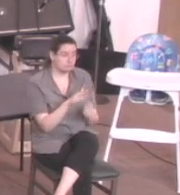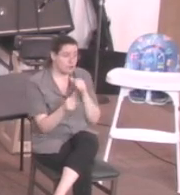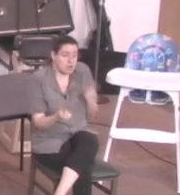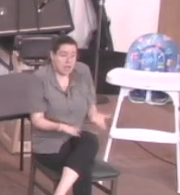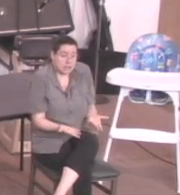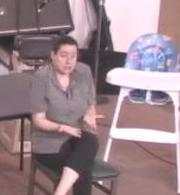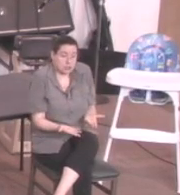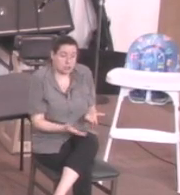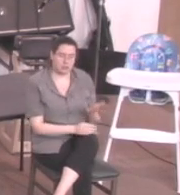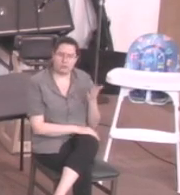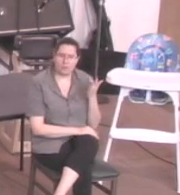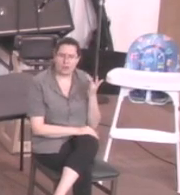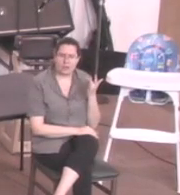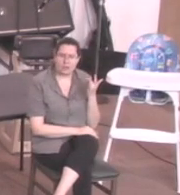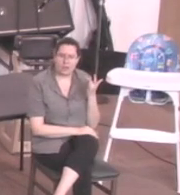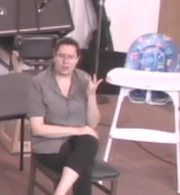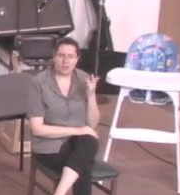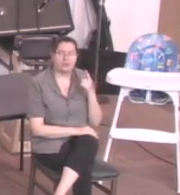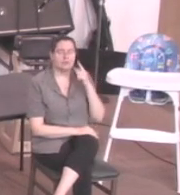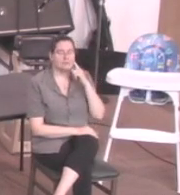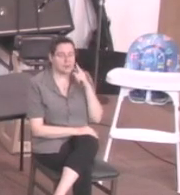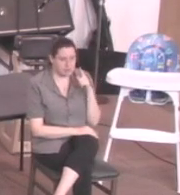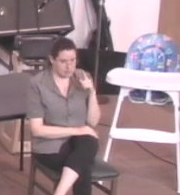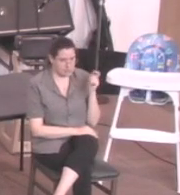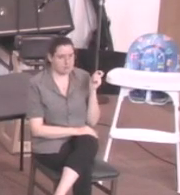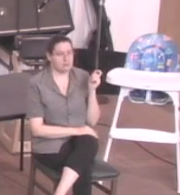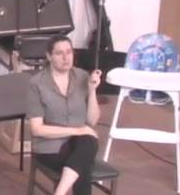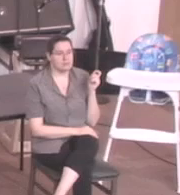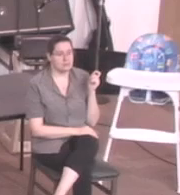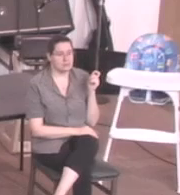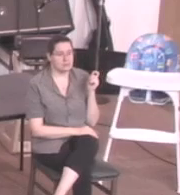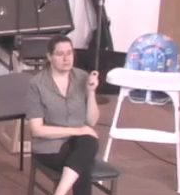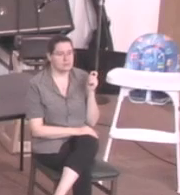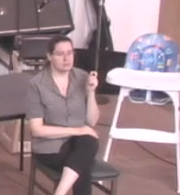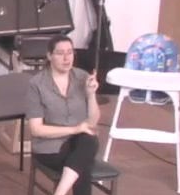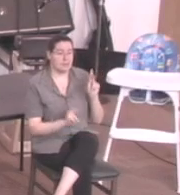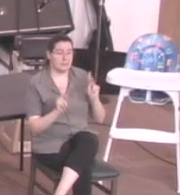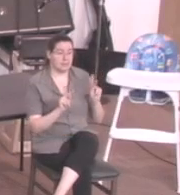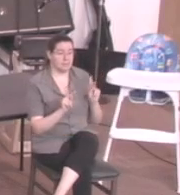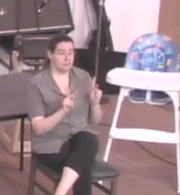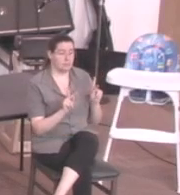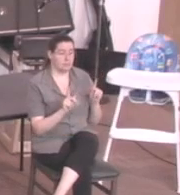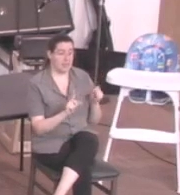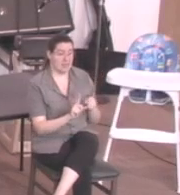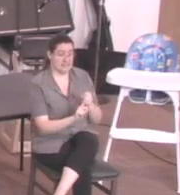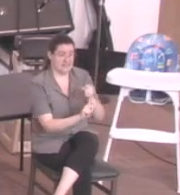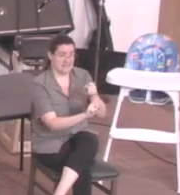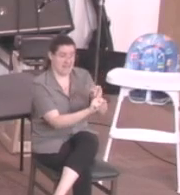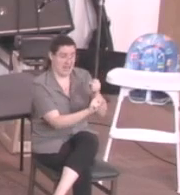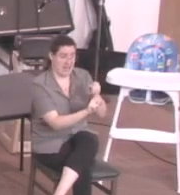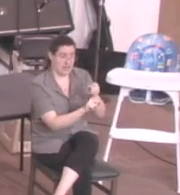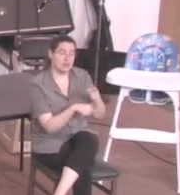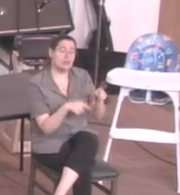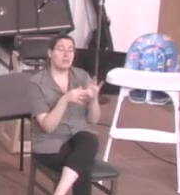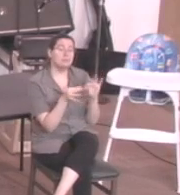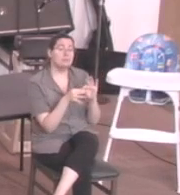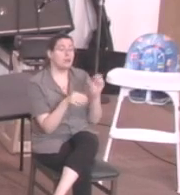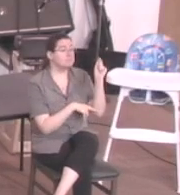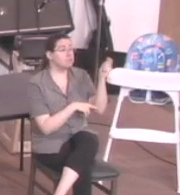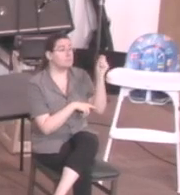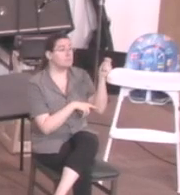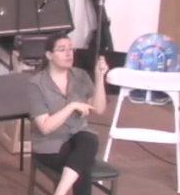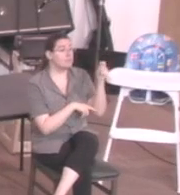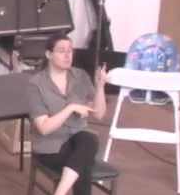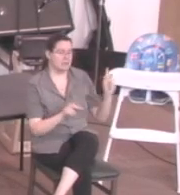Well, why is that? Because they got attacked right after they got done giving their testimony of